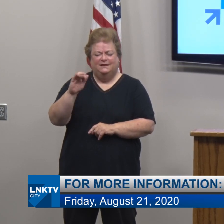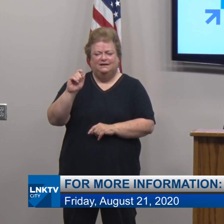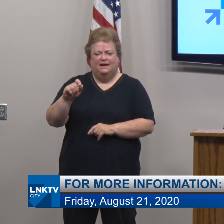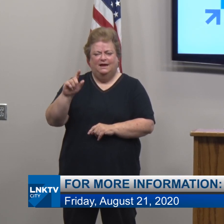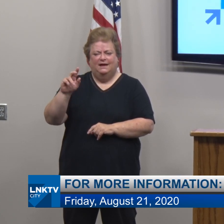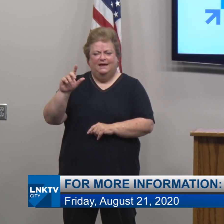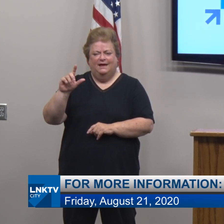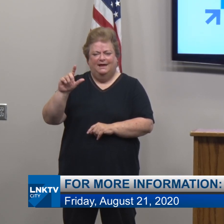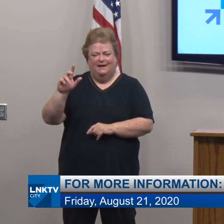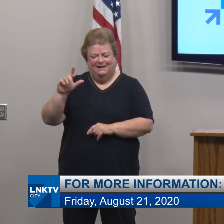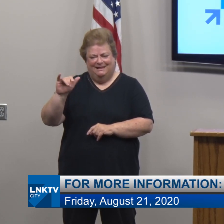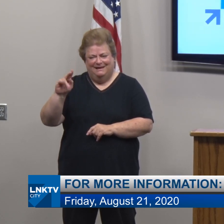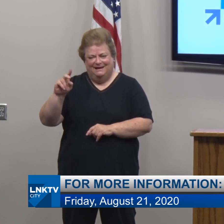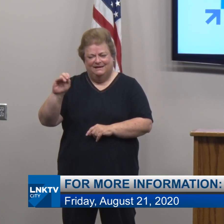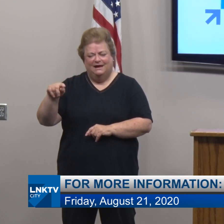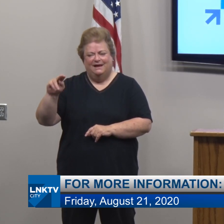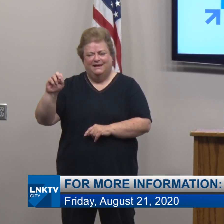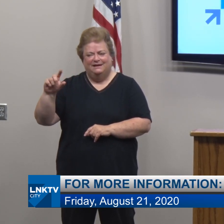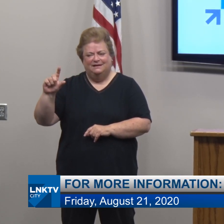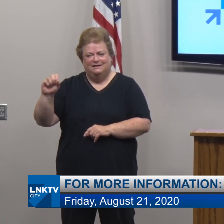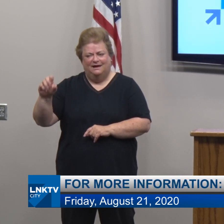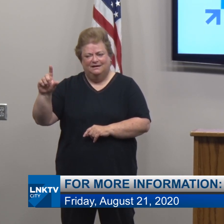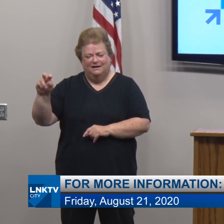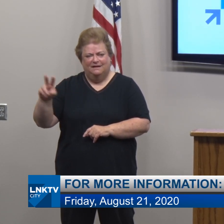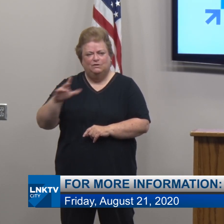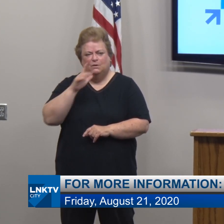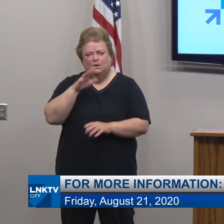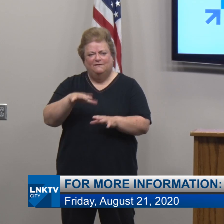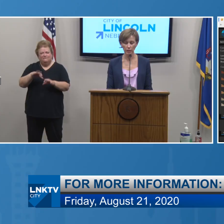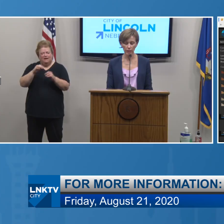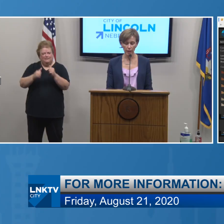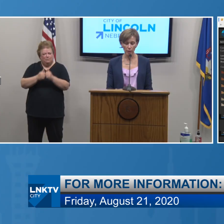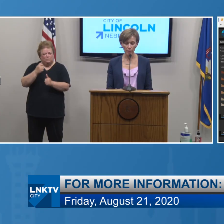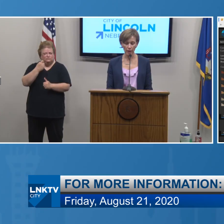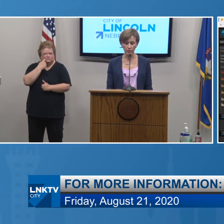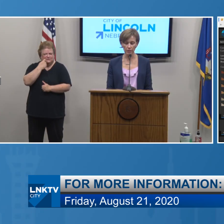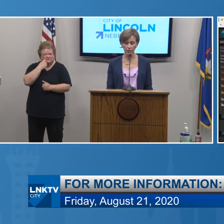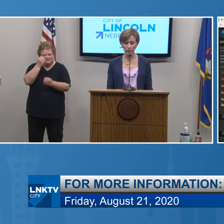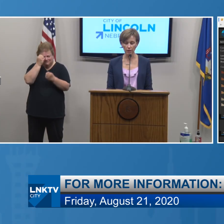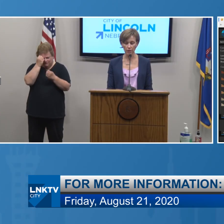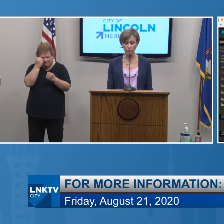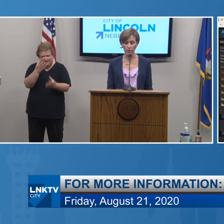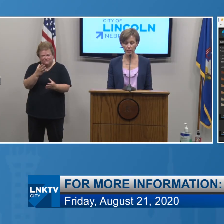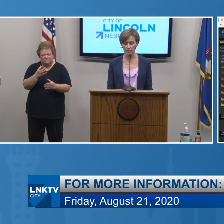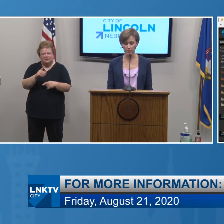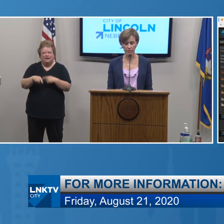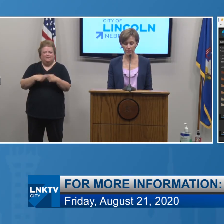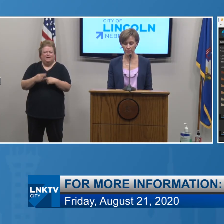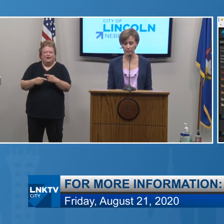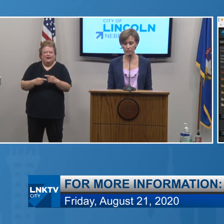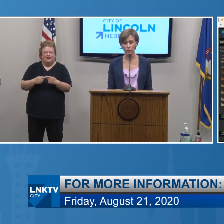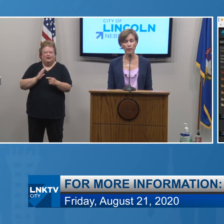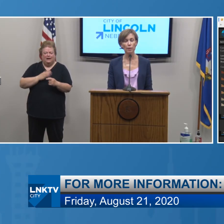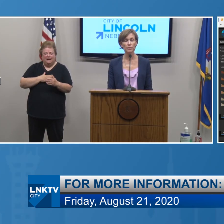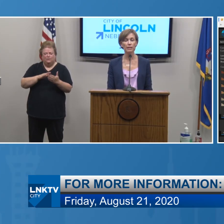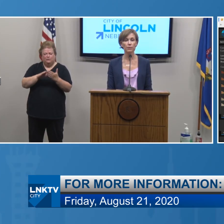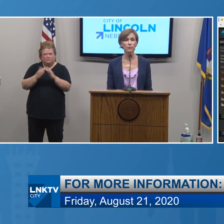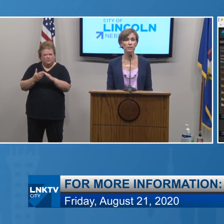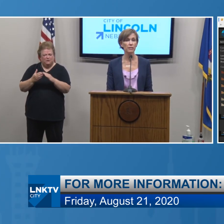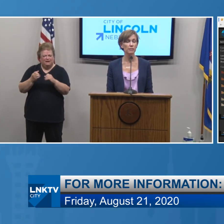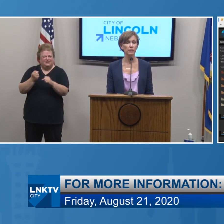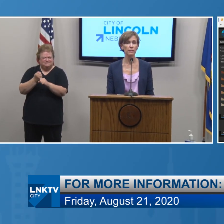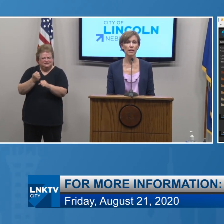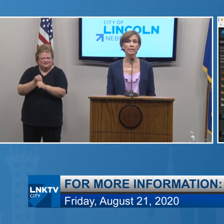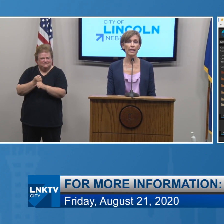covid19.lincoln.ne.gov. There you'll find a dashboard with the latest data and information about our community's statistics, and we update